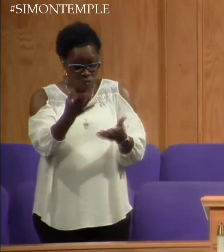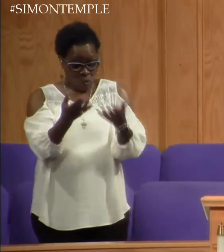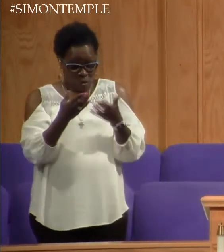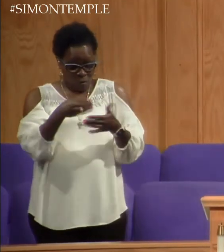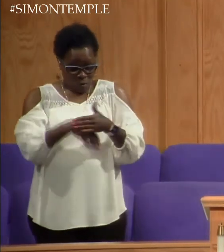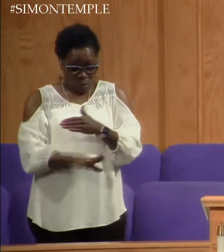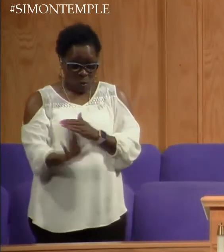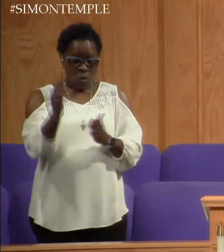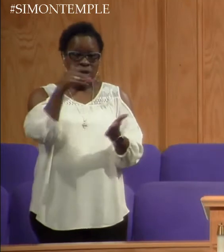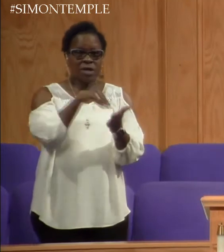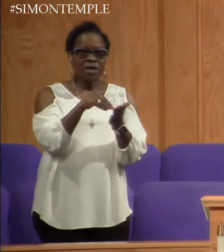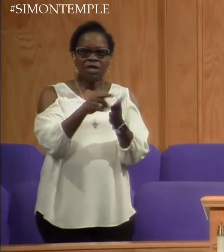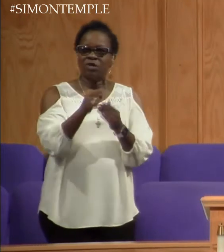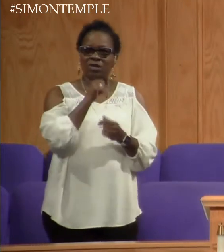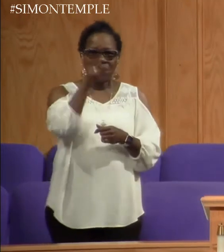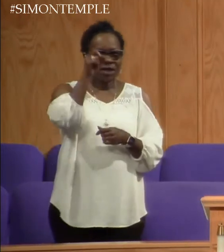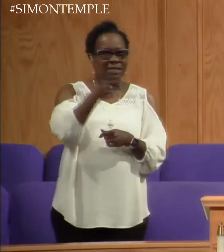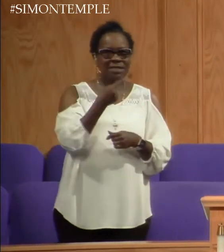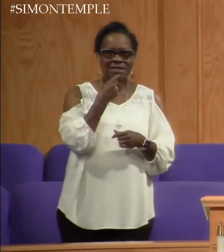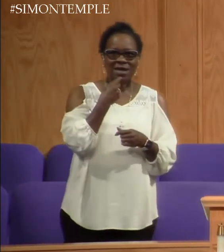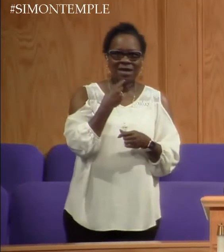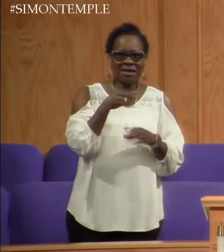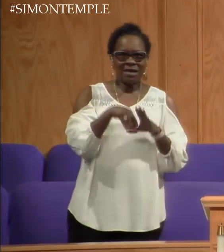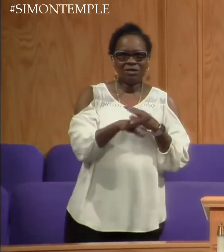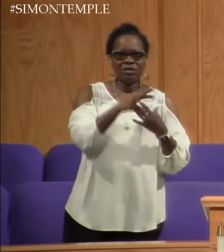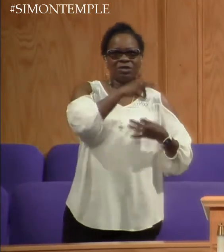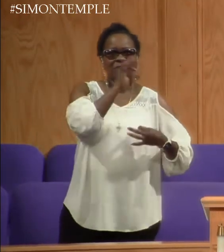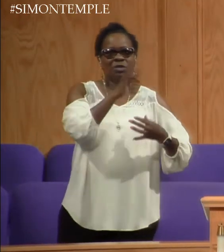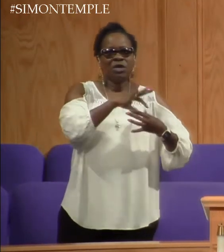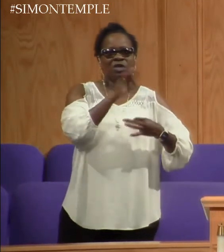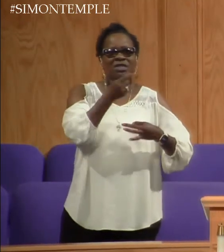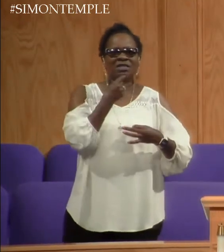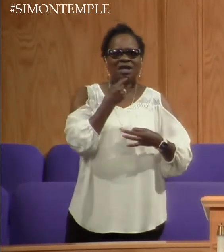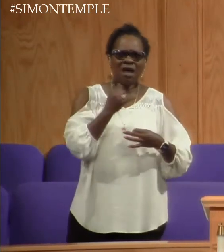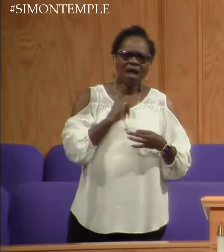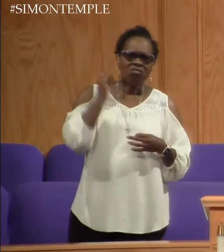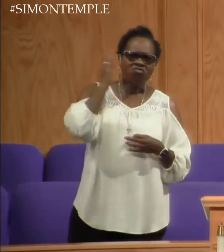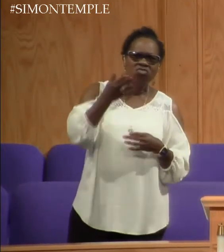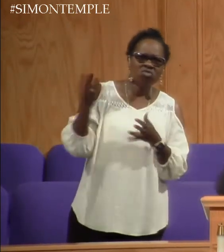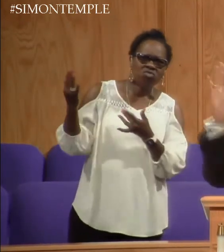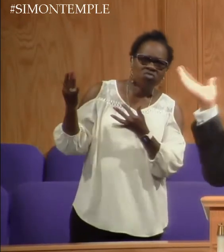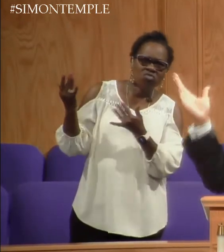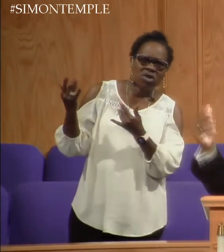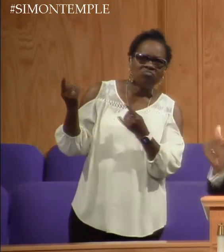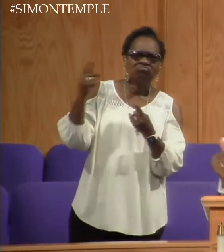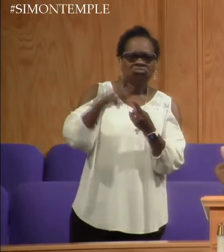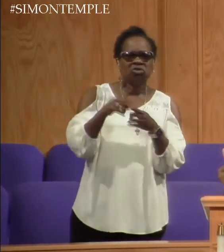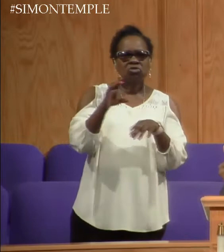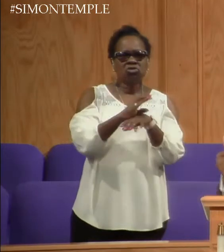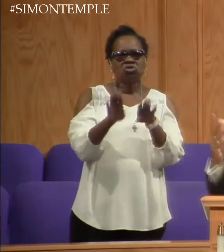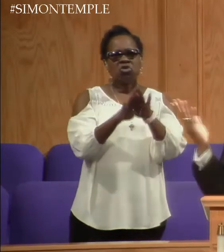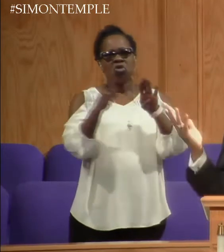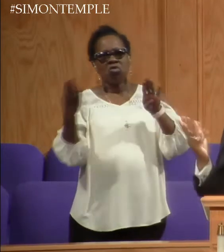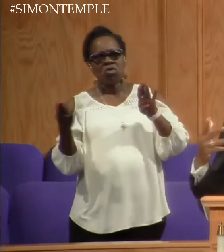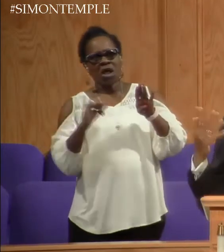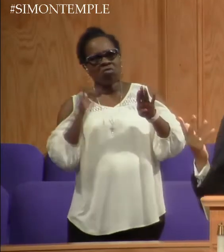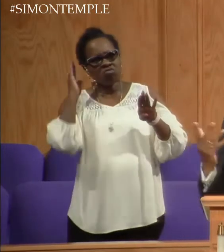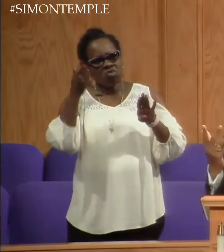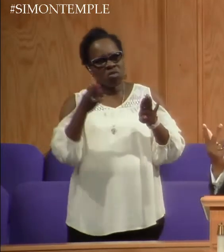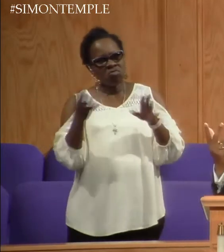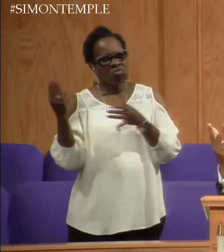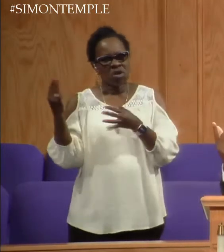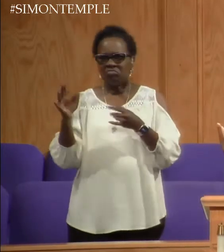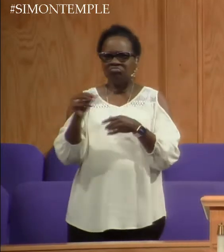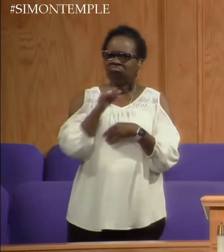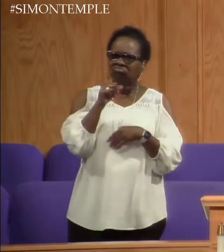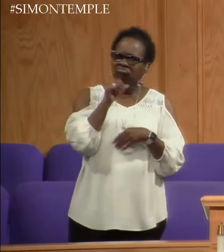again, you don't have to say, you know, in your spirit, I'll wait till the church opens back. I'll wait till we have drive-in service again so I can